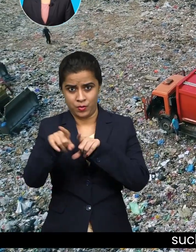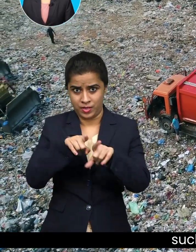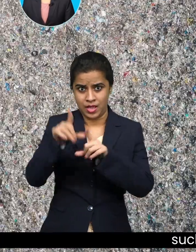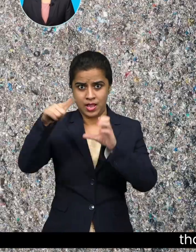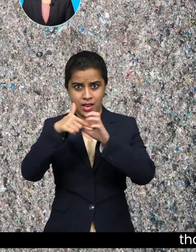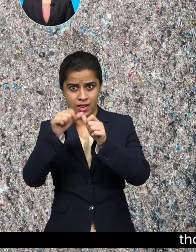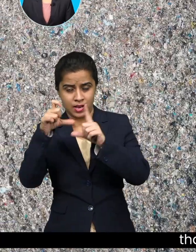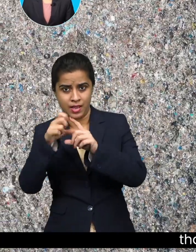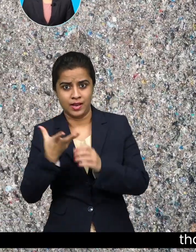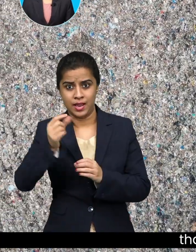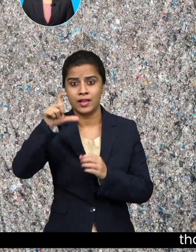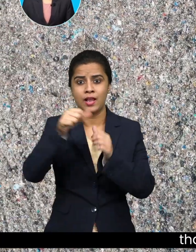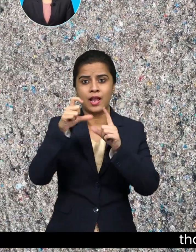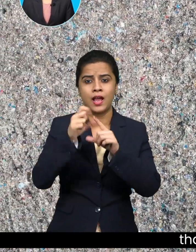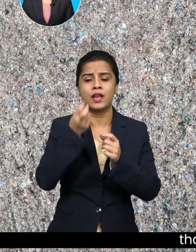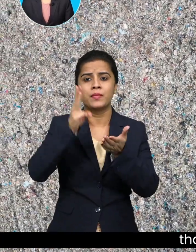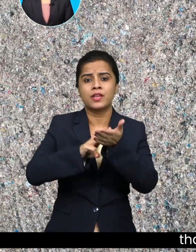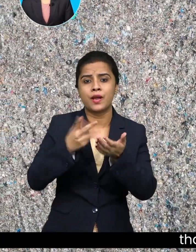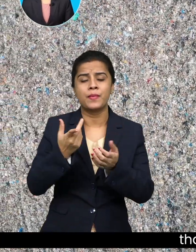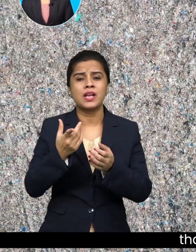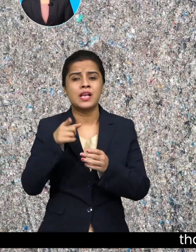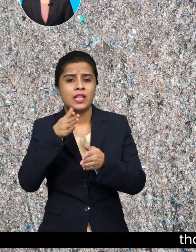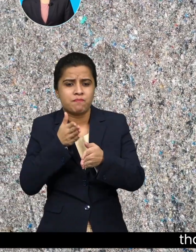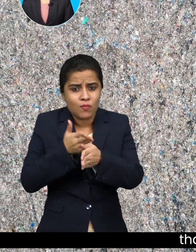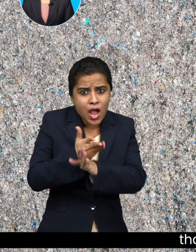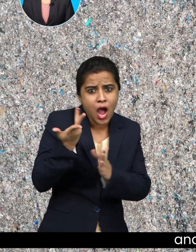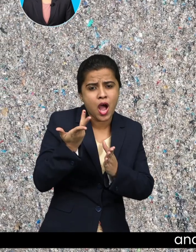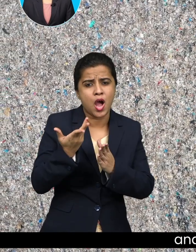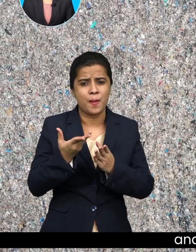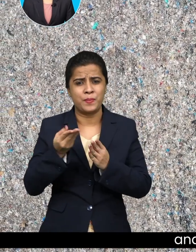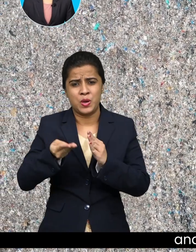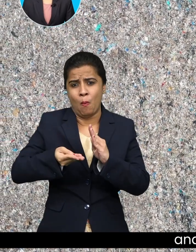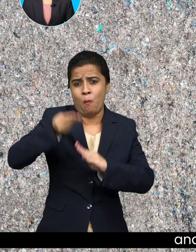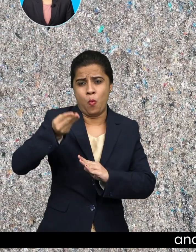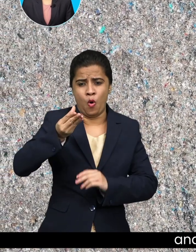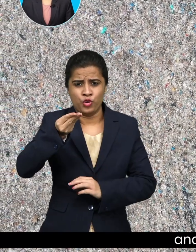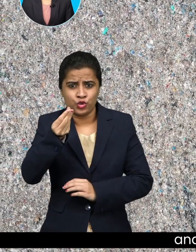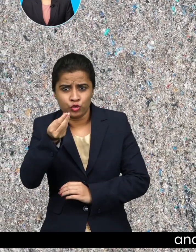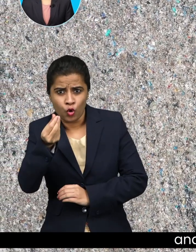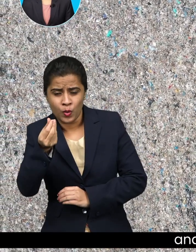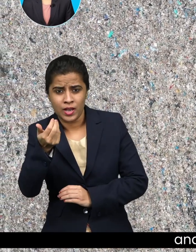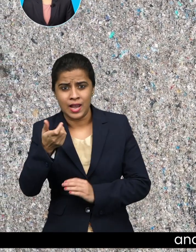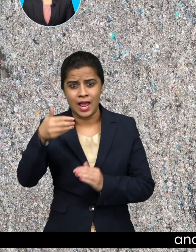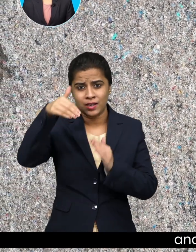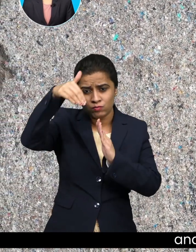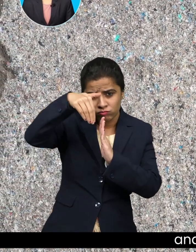cadmium that can cause severe soil and groundwater pollution.